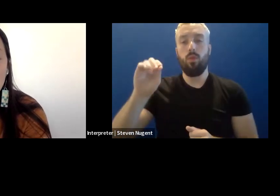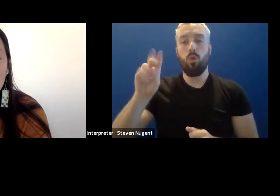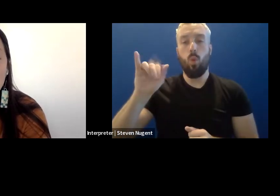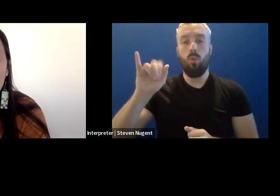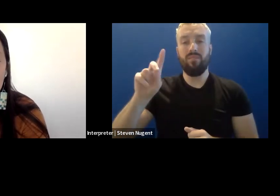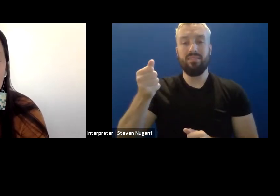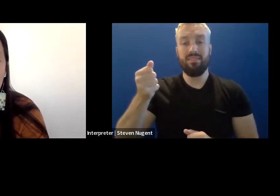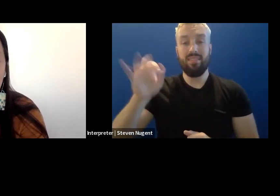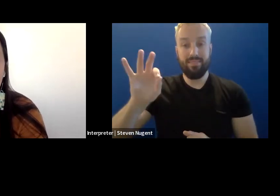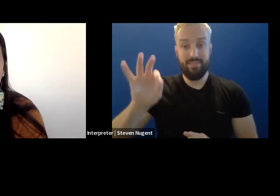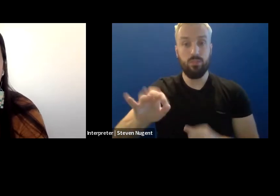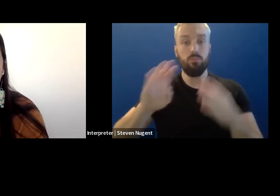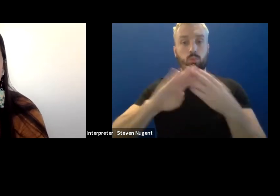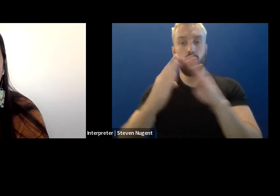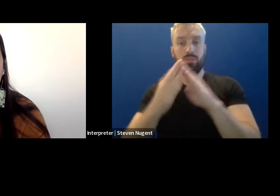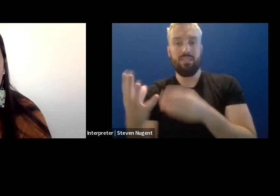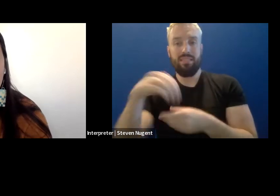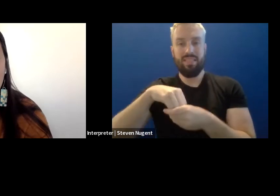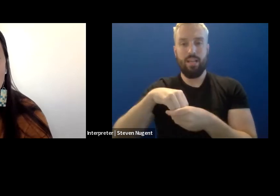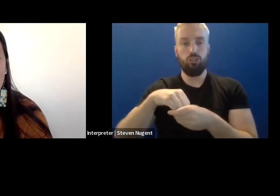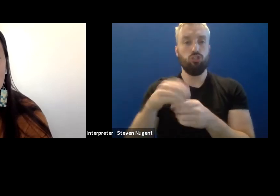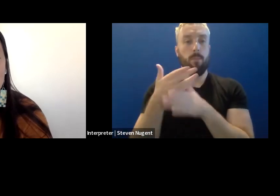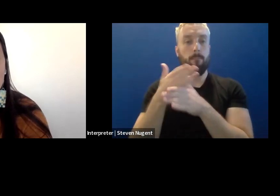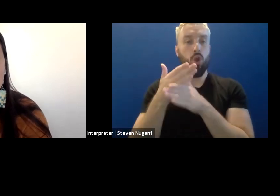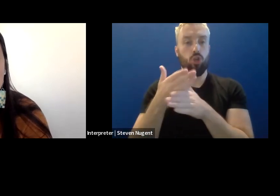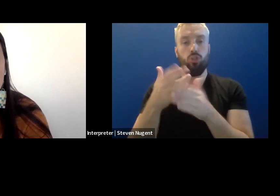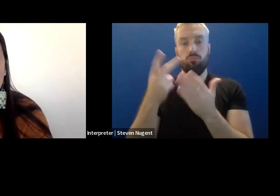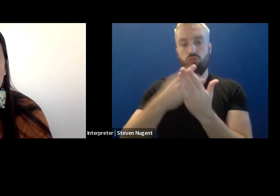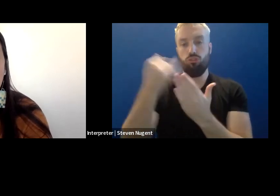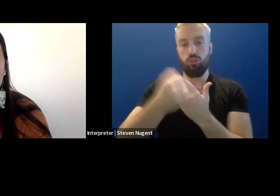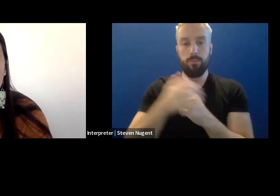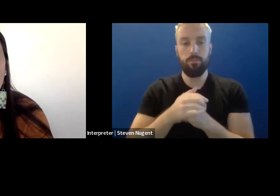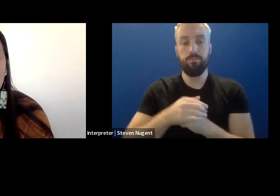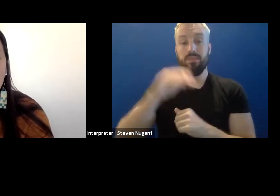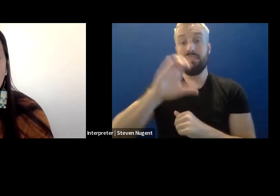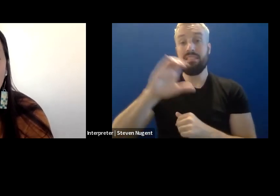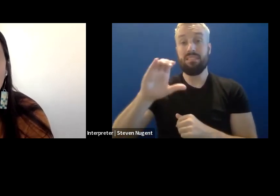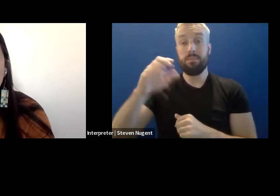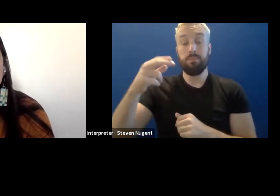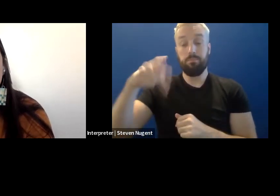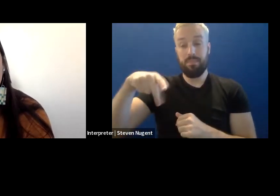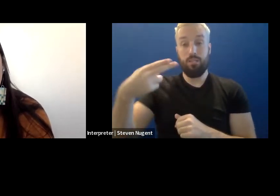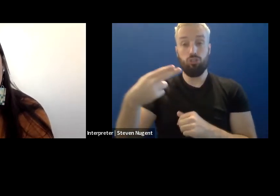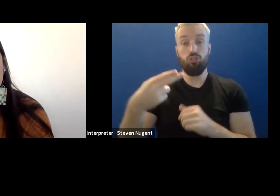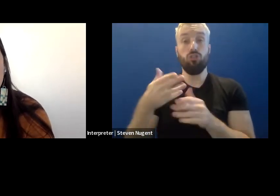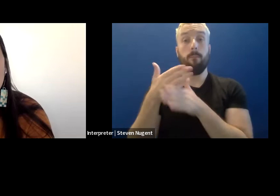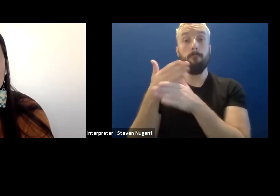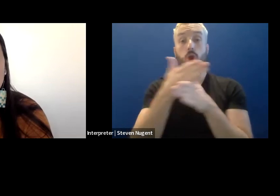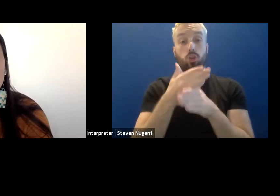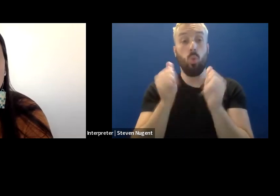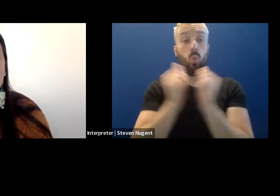COVID-19 community engaged partnered projects. CCPH partners with